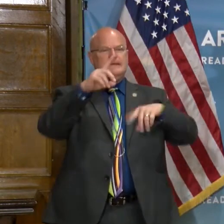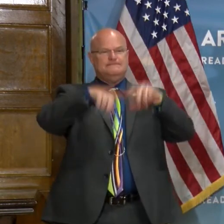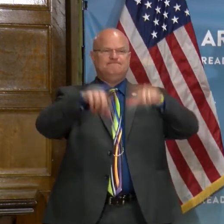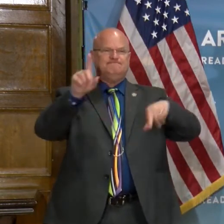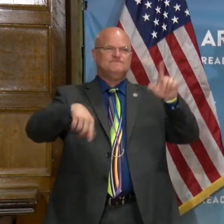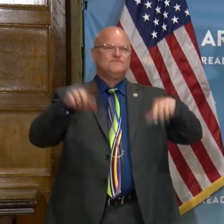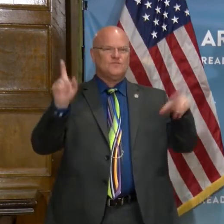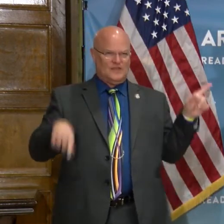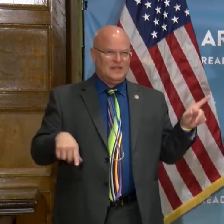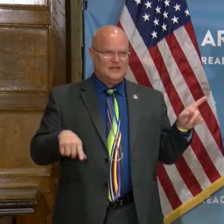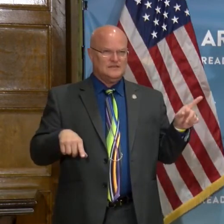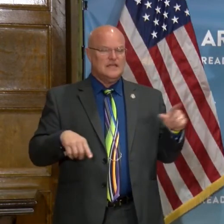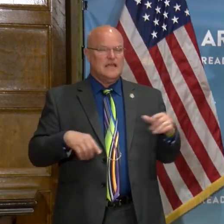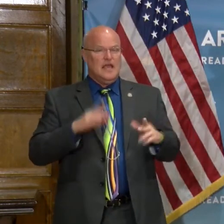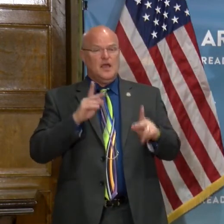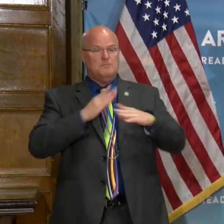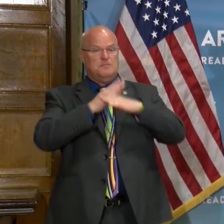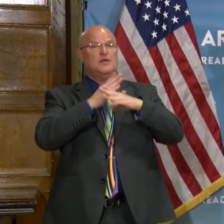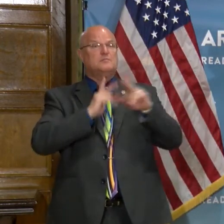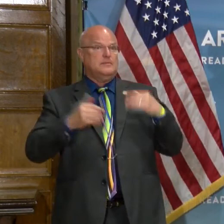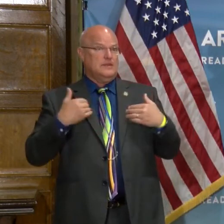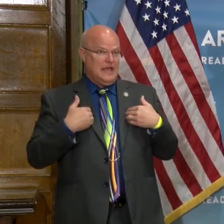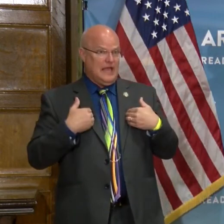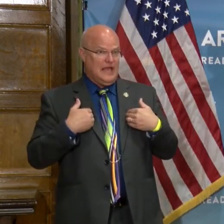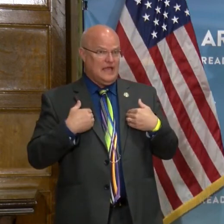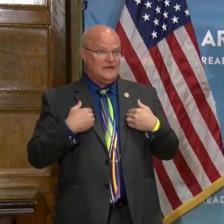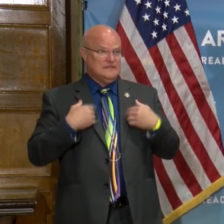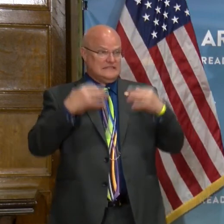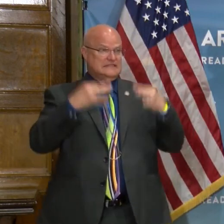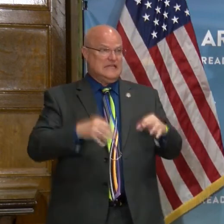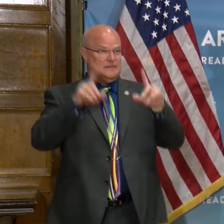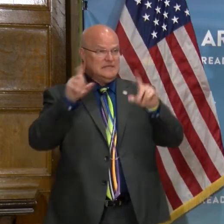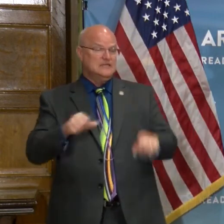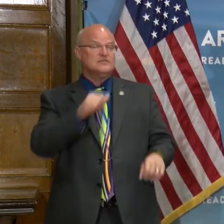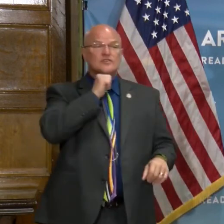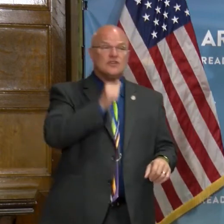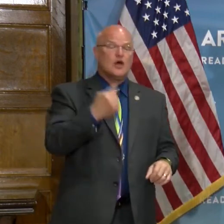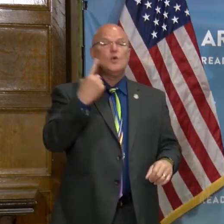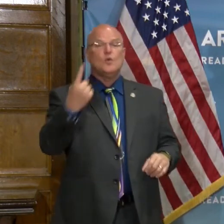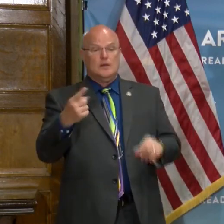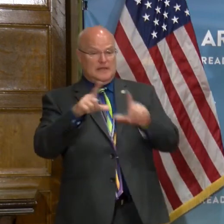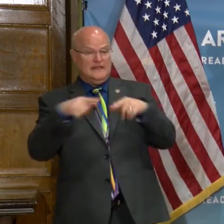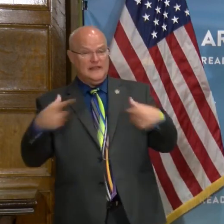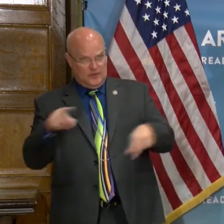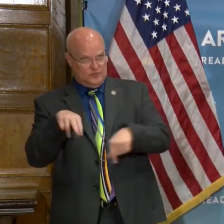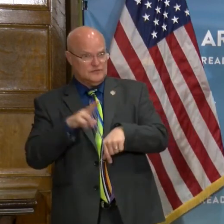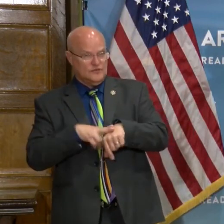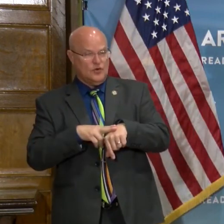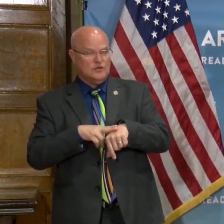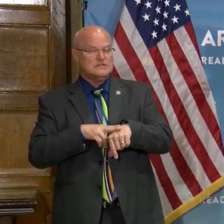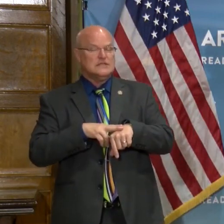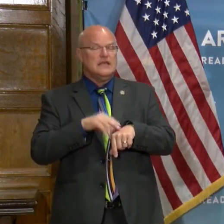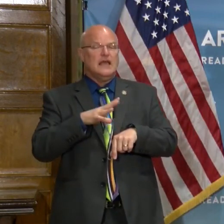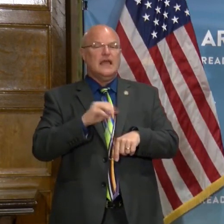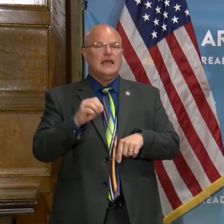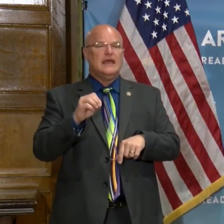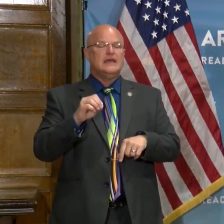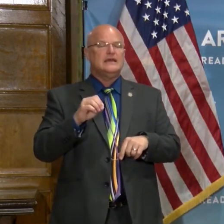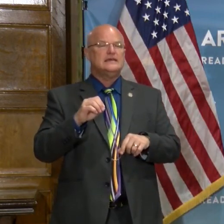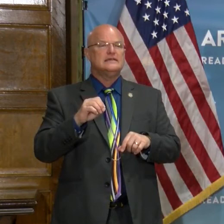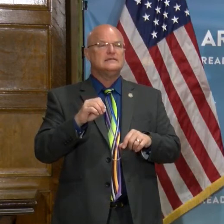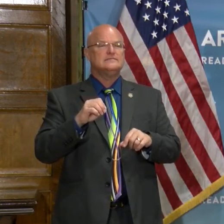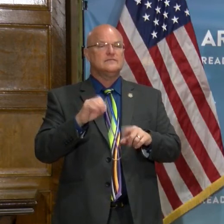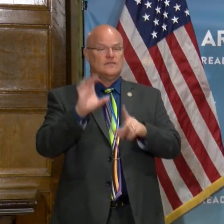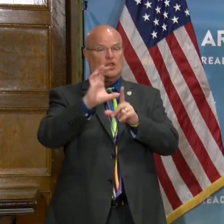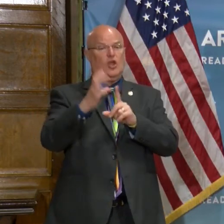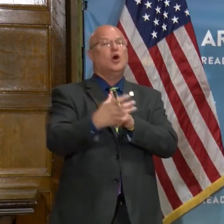barriers. There are many barriers people may have to whether to decide to get tested or not. One of them is language, of course,